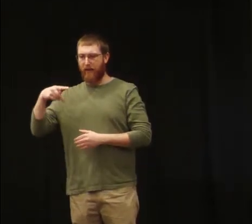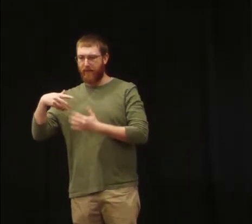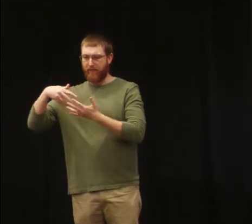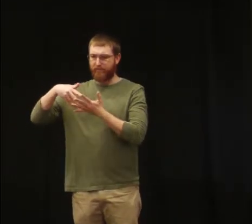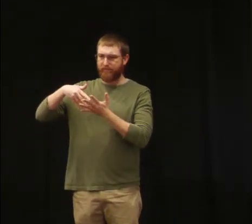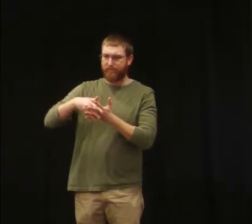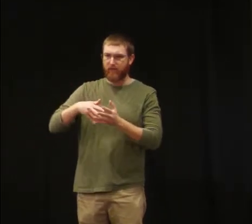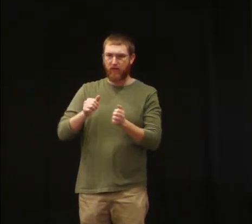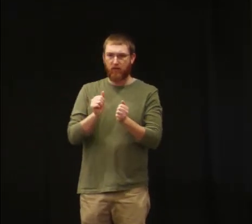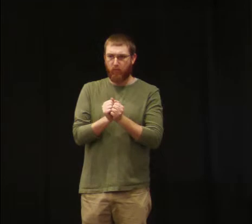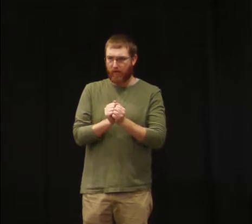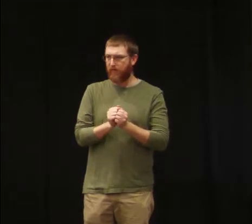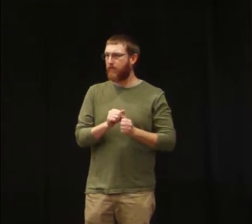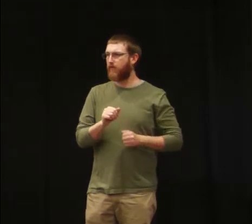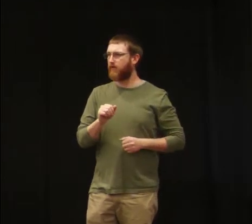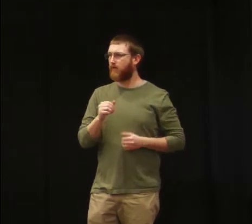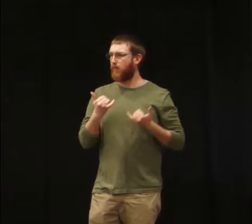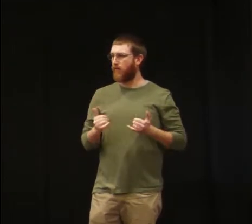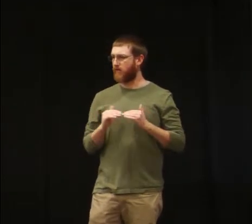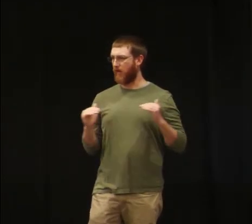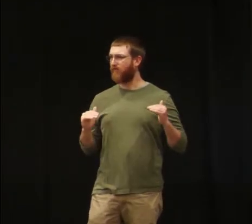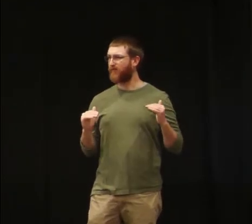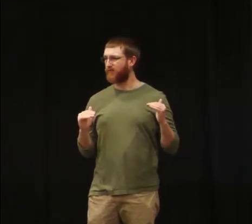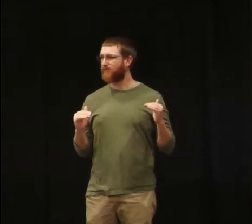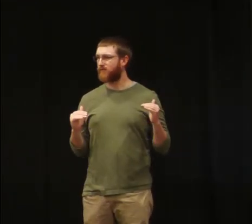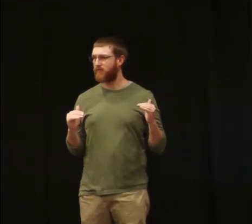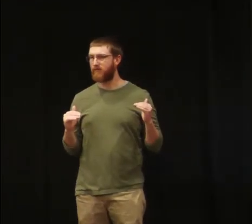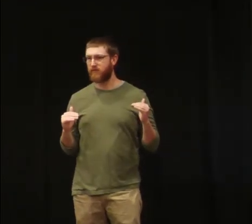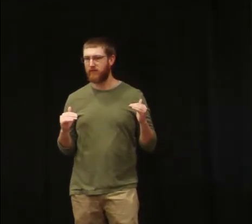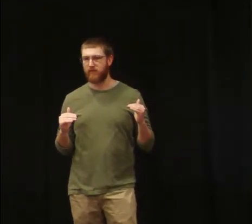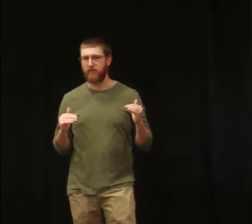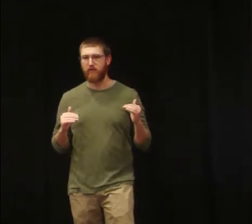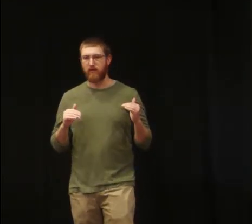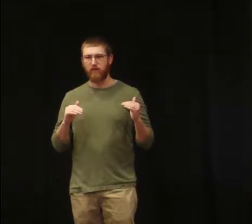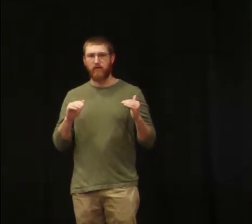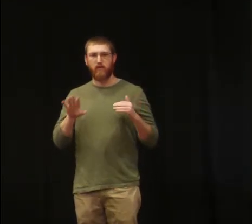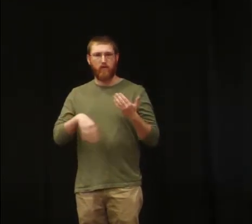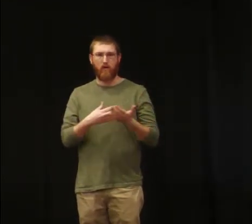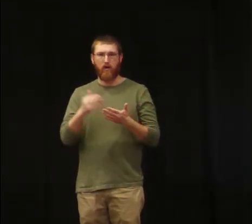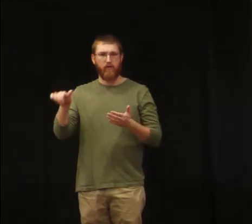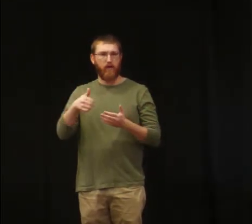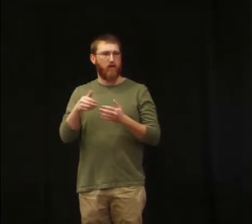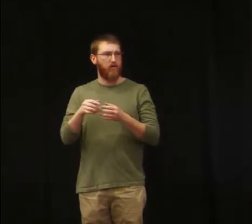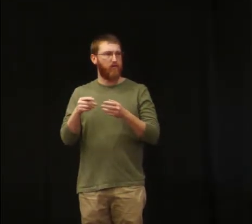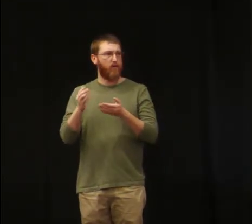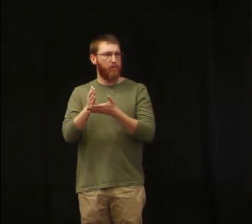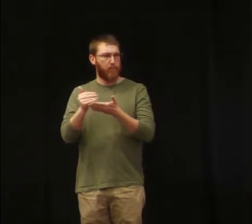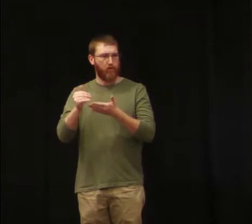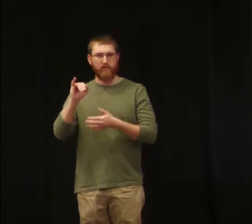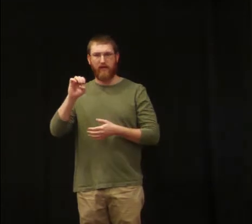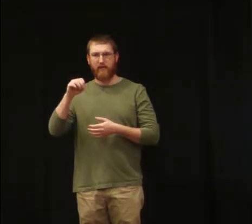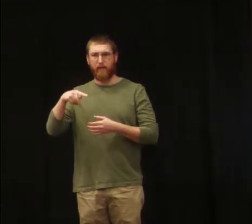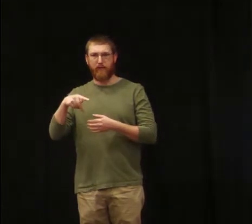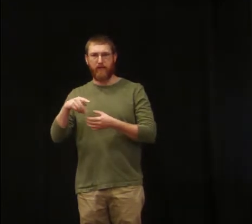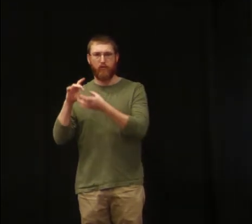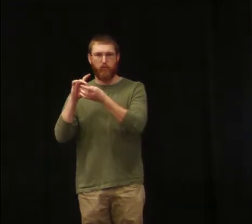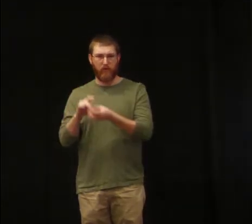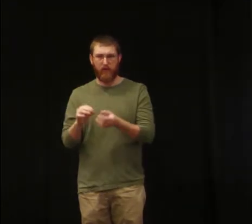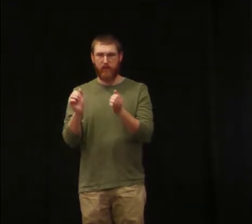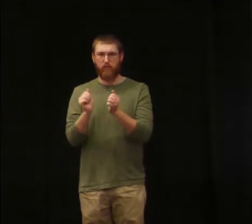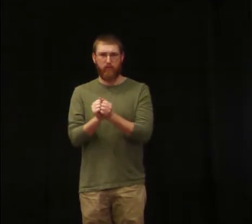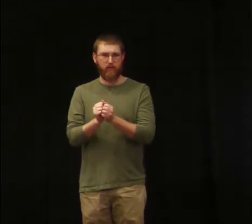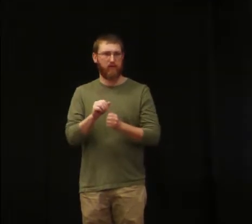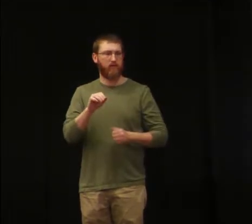Yes. So if you didn't hear, she said every other piece of the IEP has to be grounded in the present levels. Good job. All right. And they're